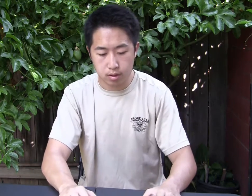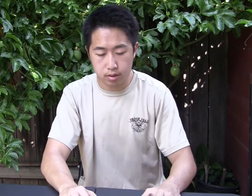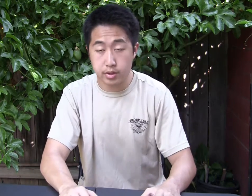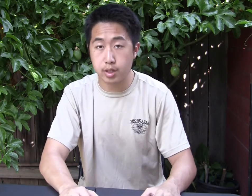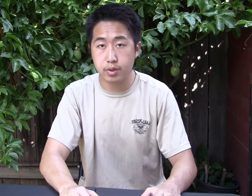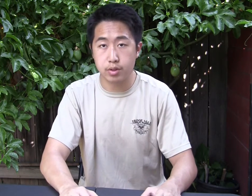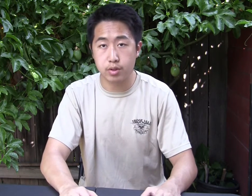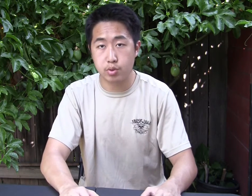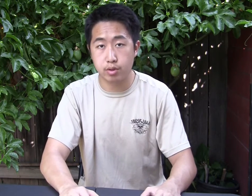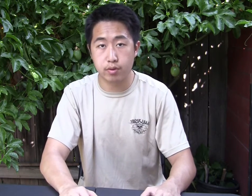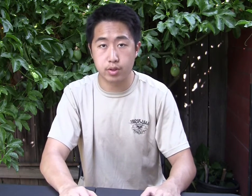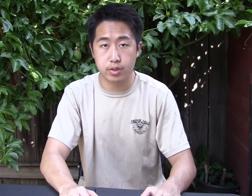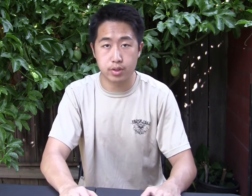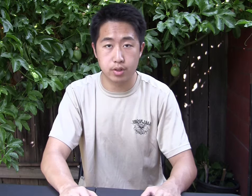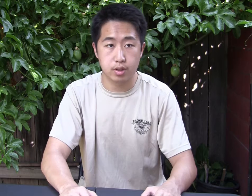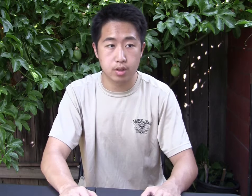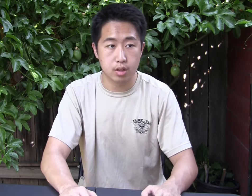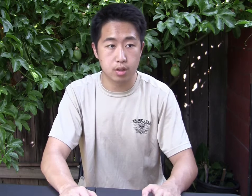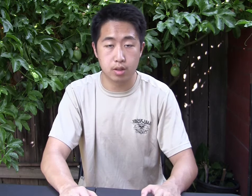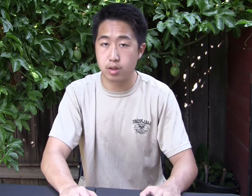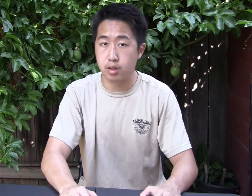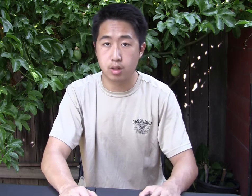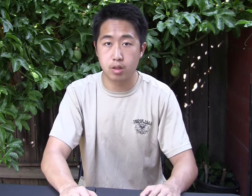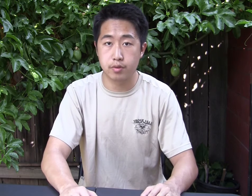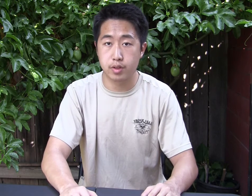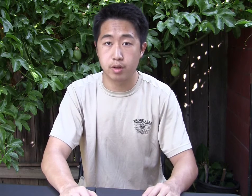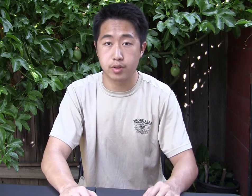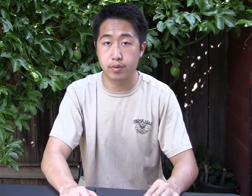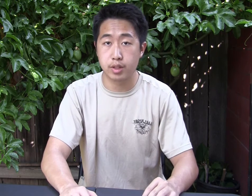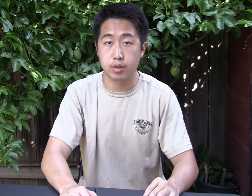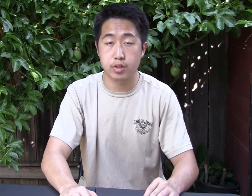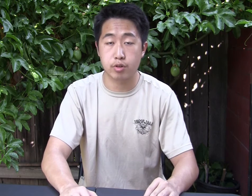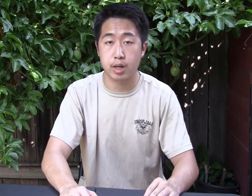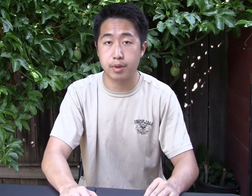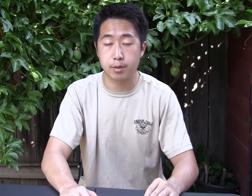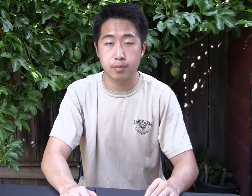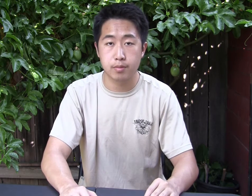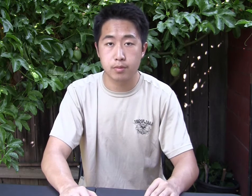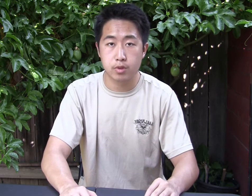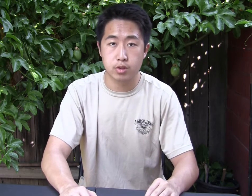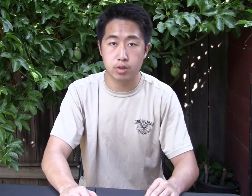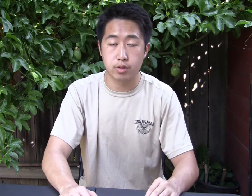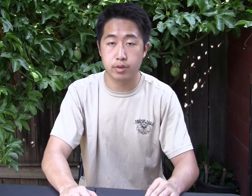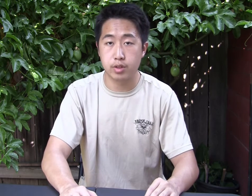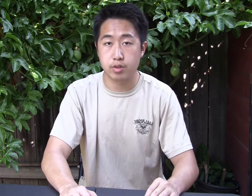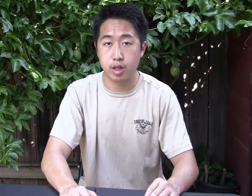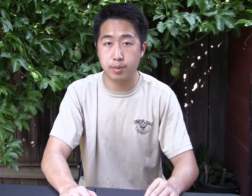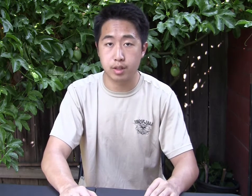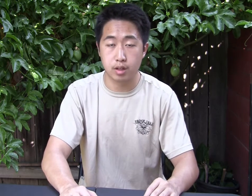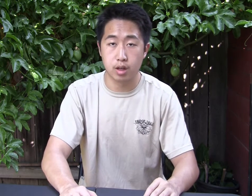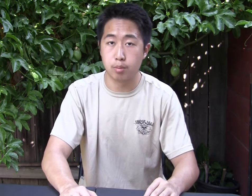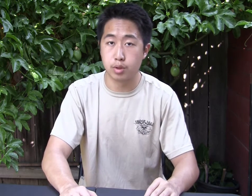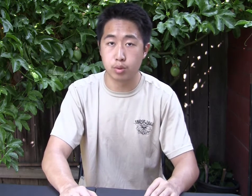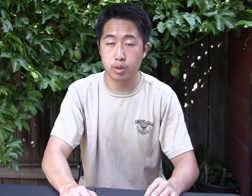This can be used to refer to the color of something you're describing. So if you're describing a blue river,